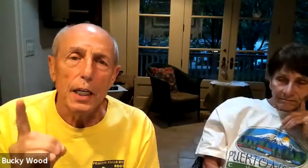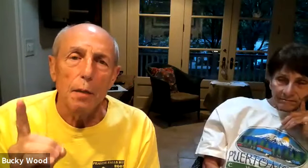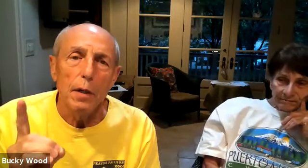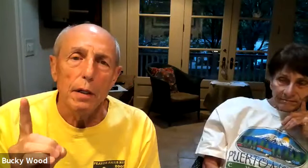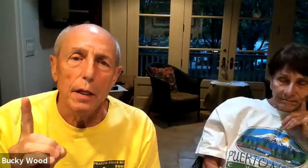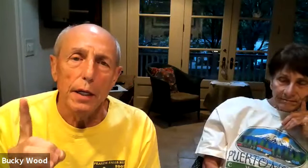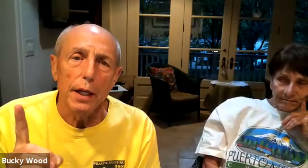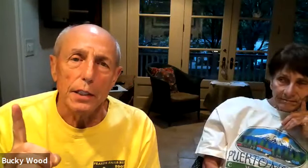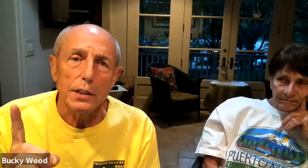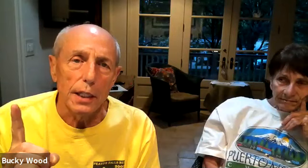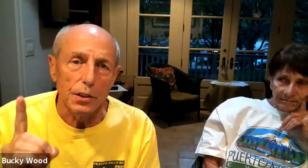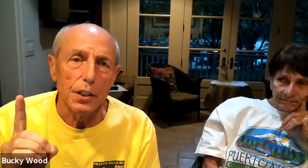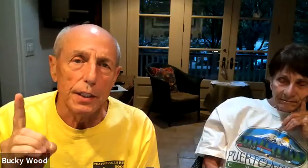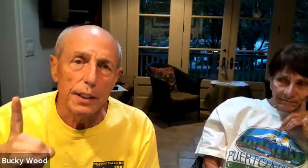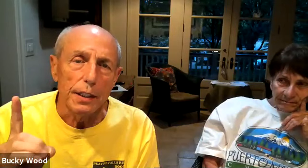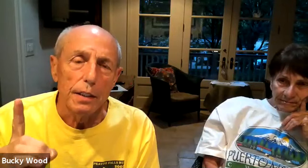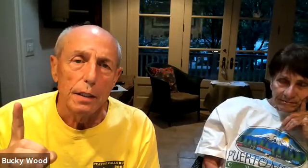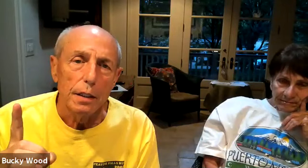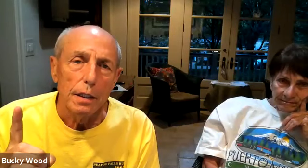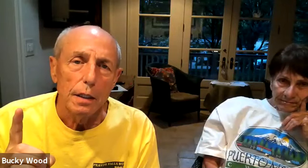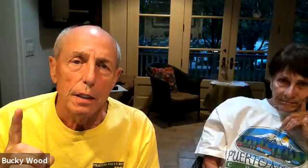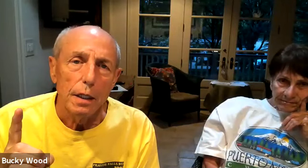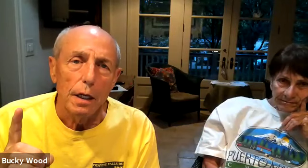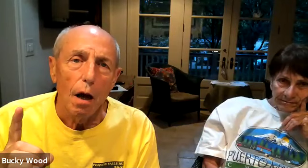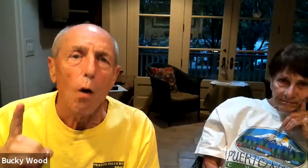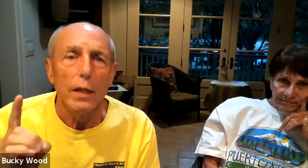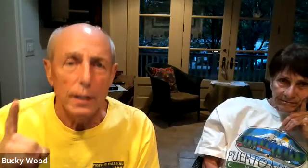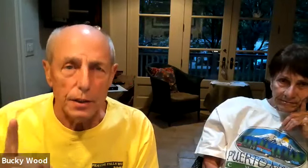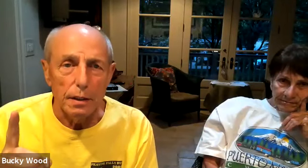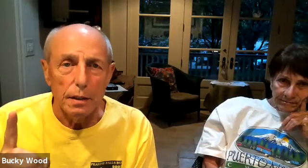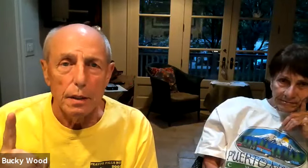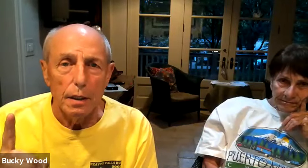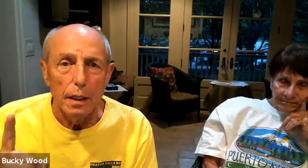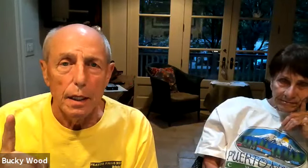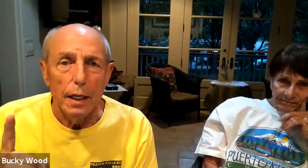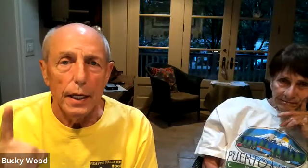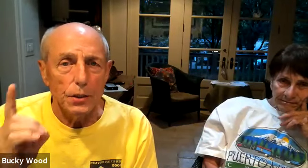same index as the D. Or is It is. It is.